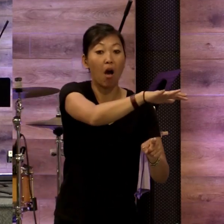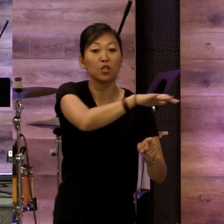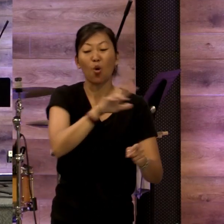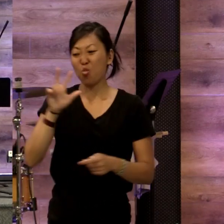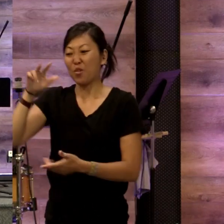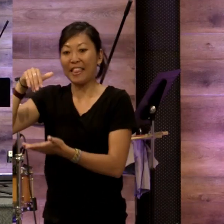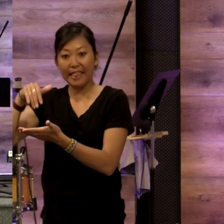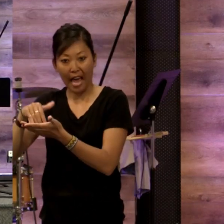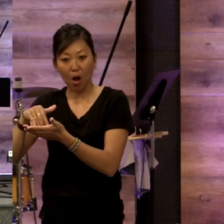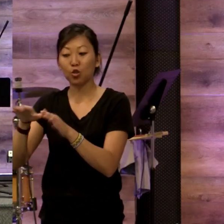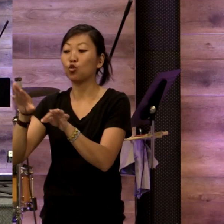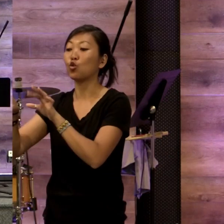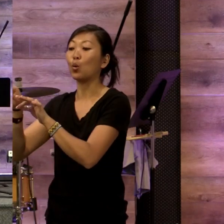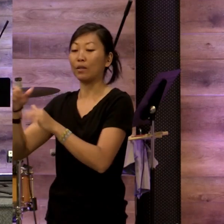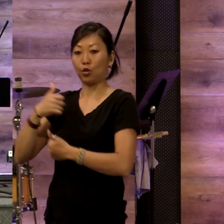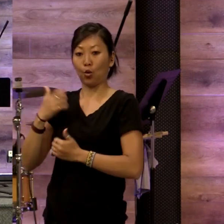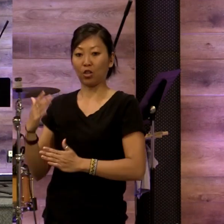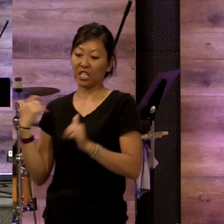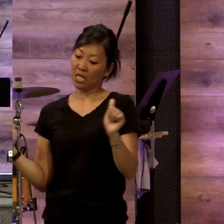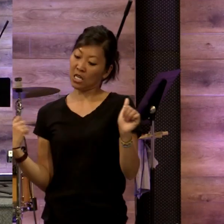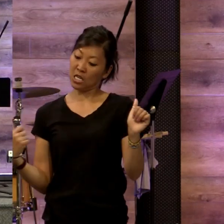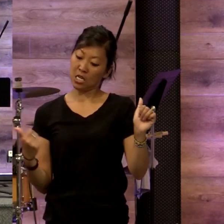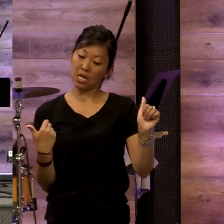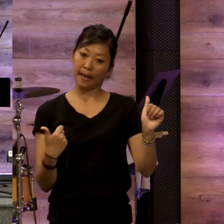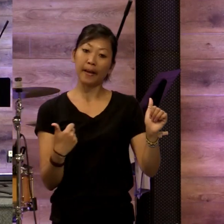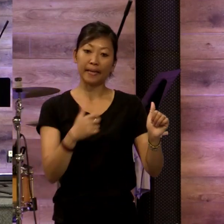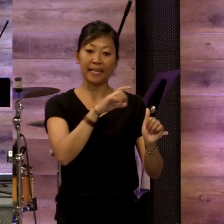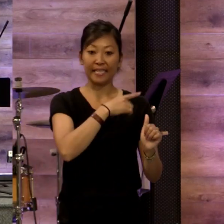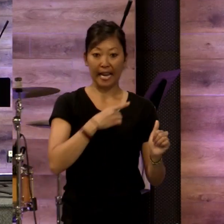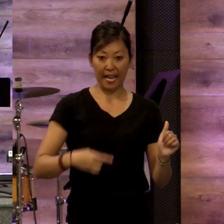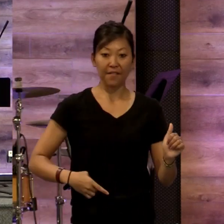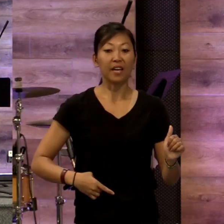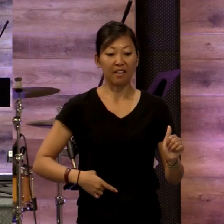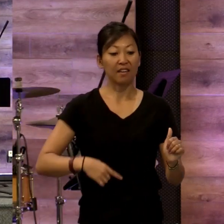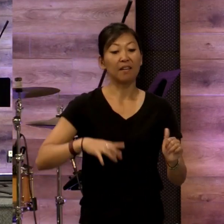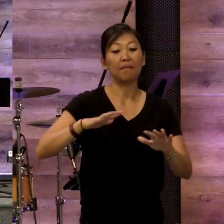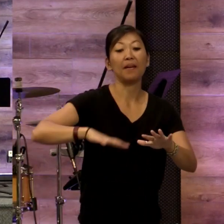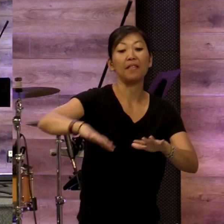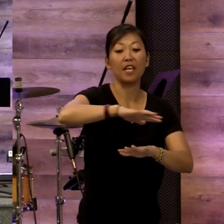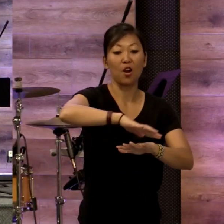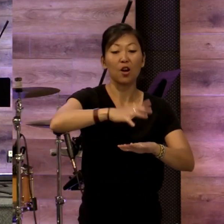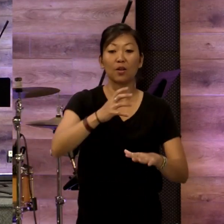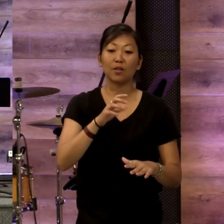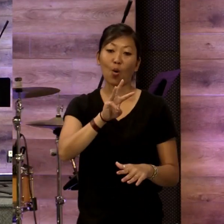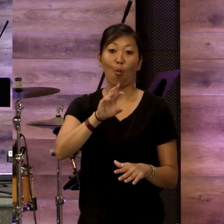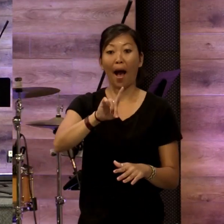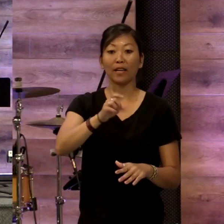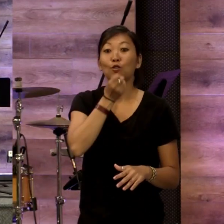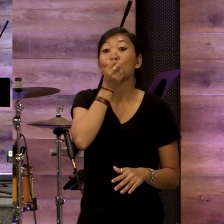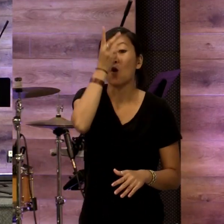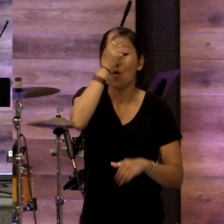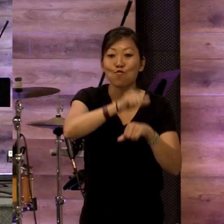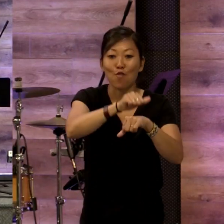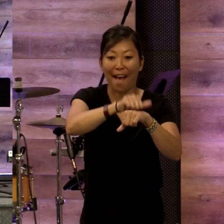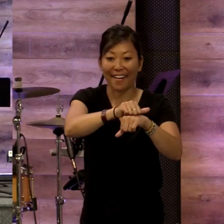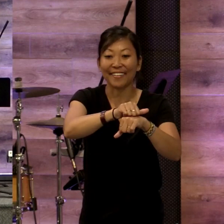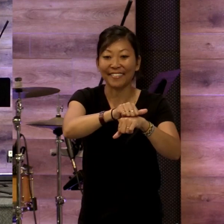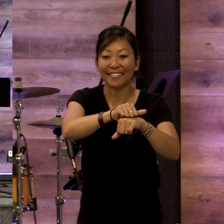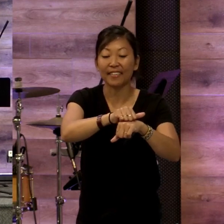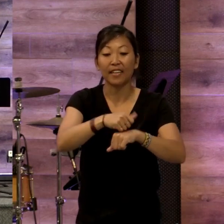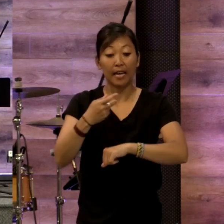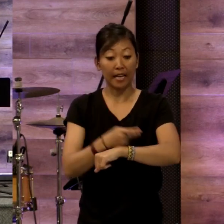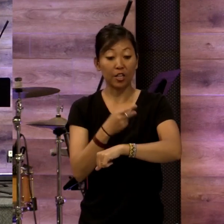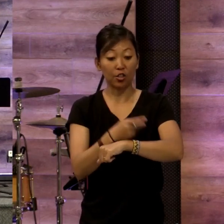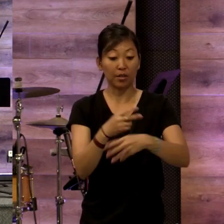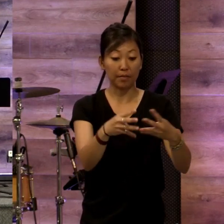out of all Israel and went to seek David and his men in front of the wild goats' rocks. And he came to the sheepfolds by the way where